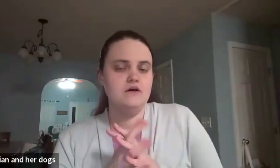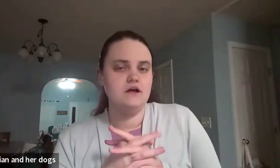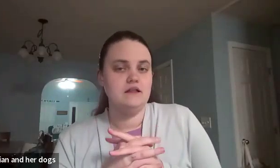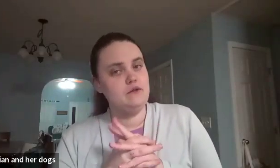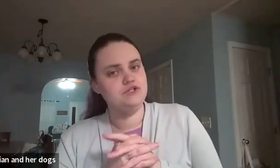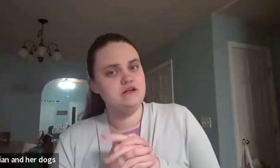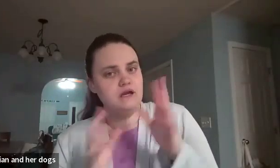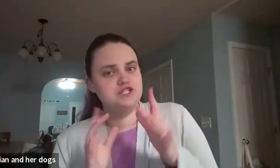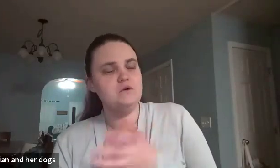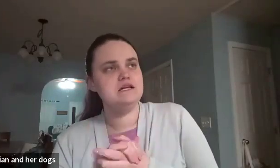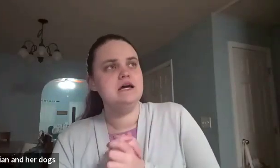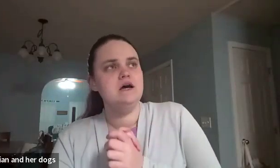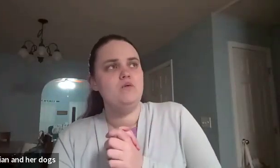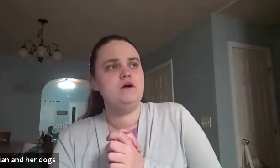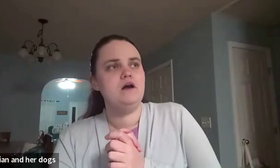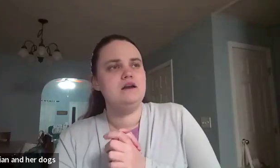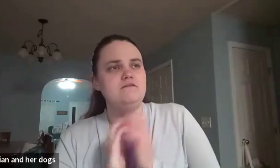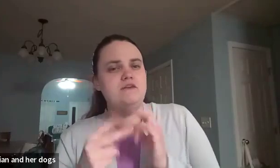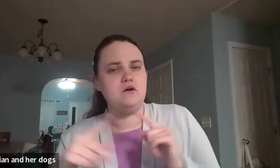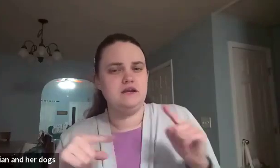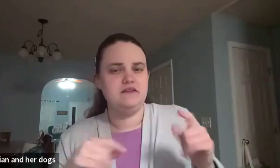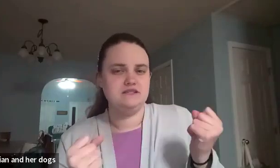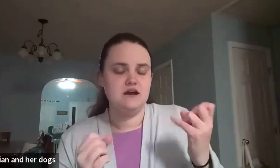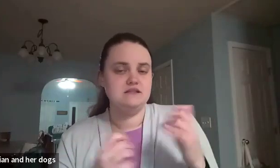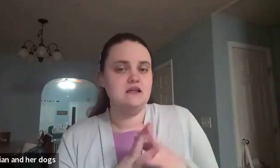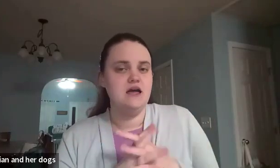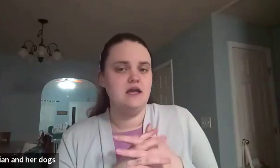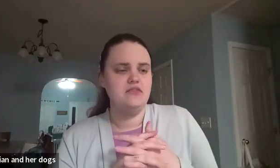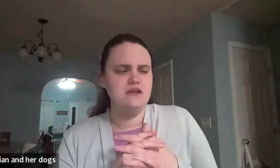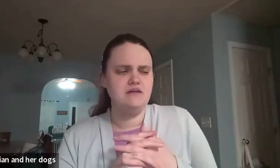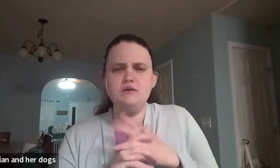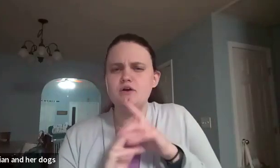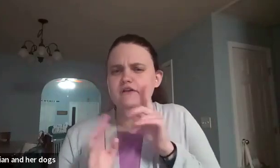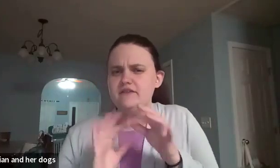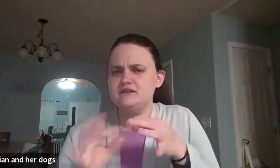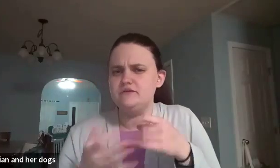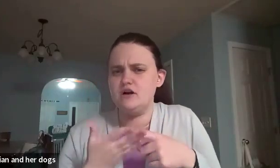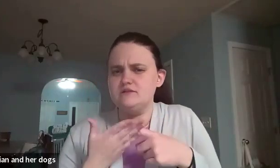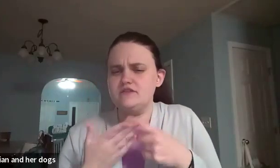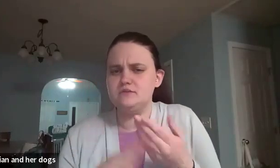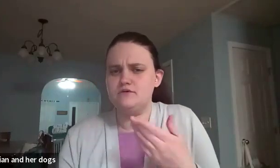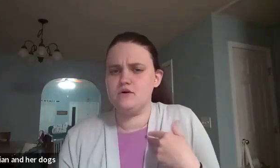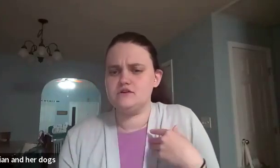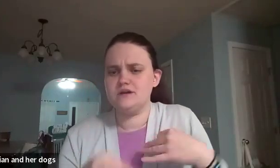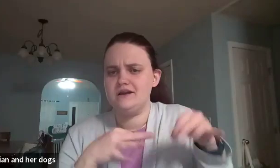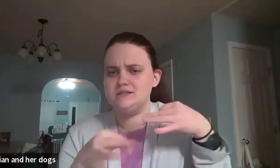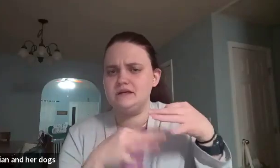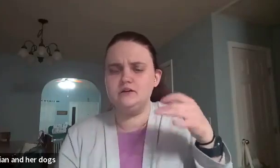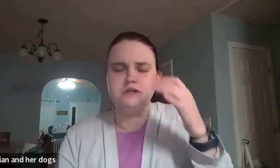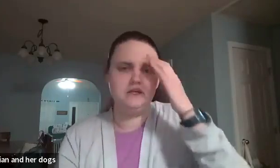of like location wise will kind of vary in the signs. Like I don't know if I've had this, we've talked about this before, so I'm gonna kind of explain a little bit